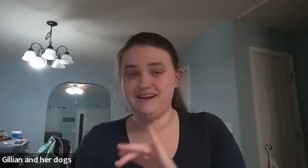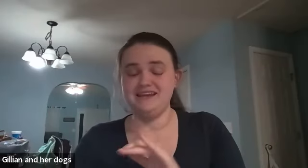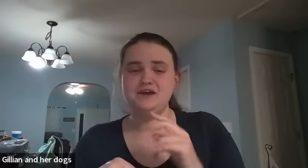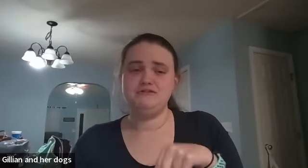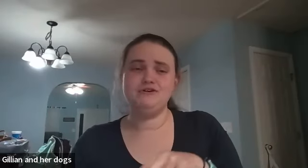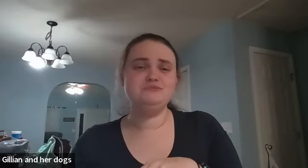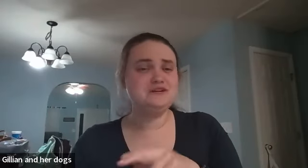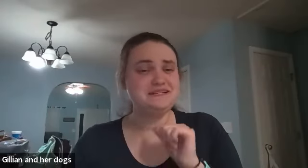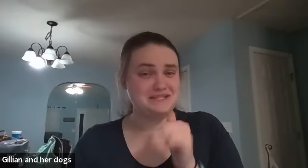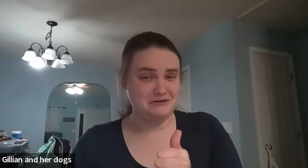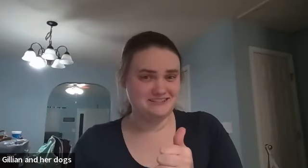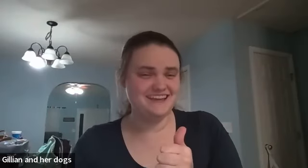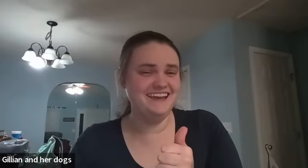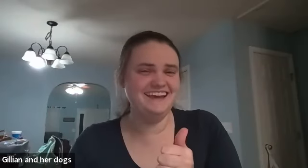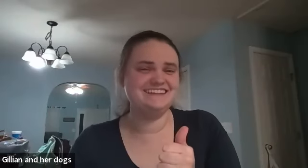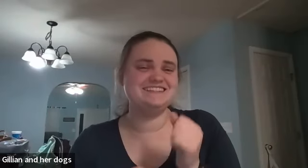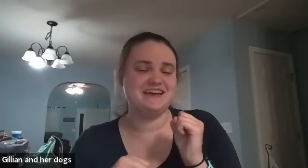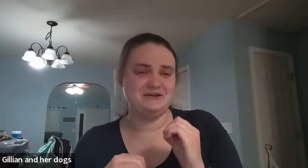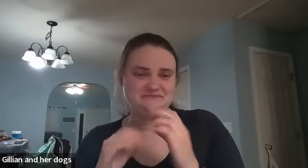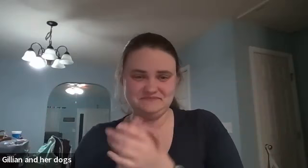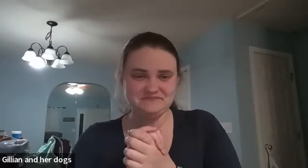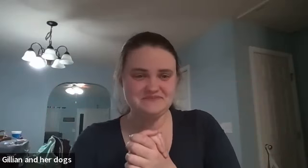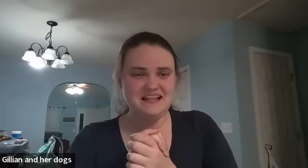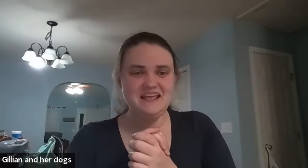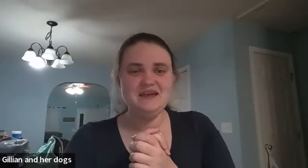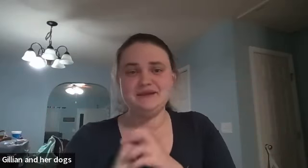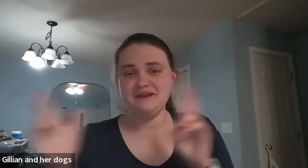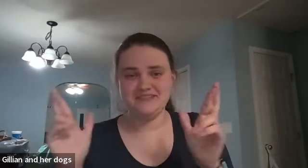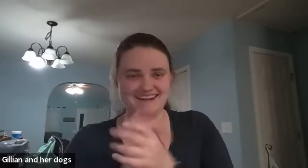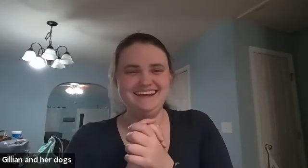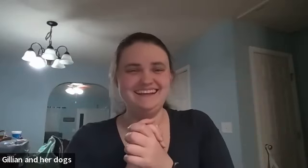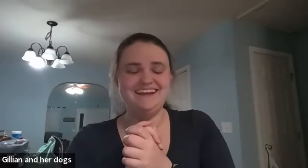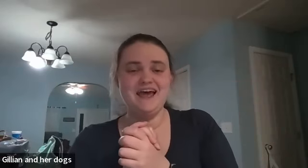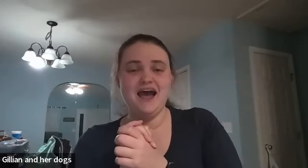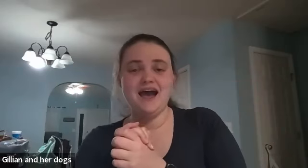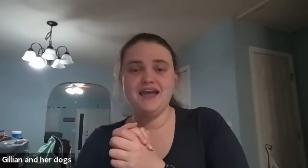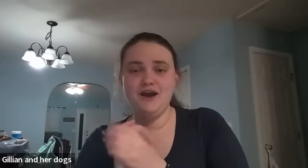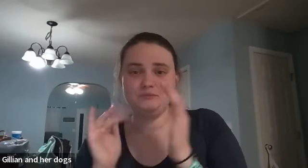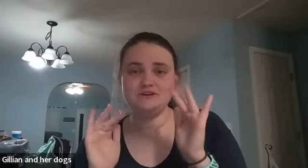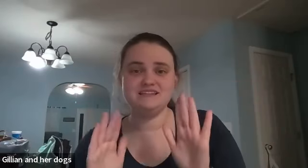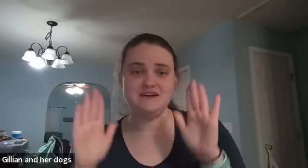tonight. Normally we don't. So get ready for that. I hope you guys have an